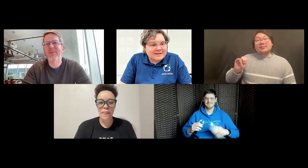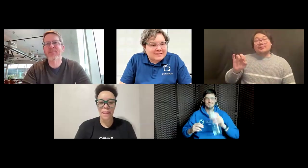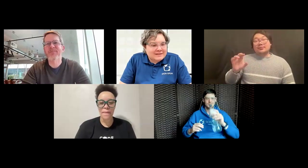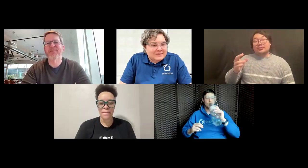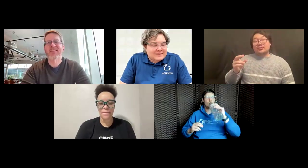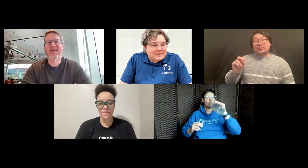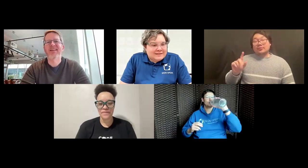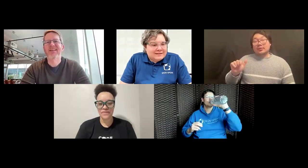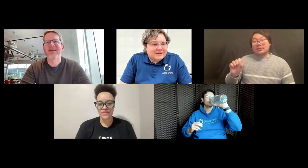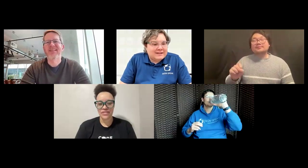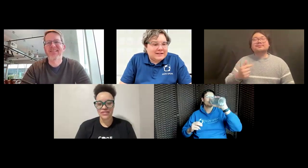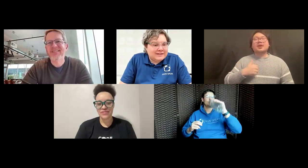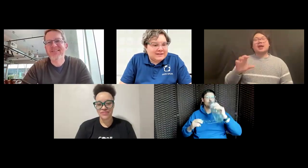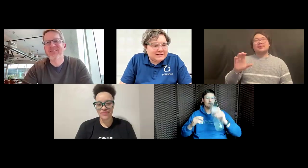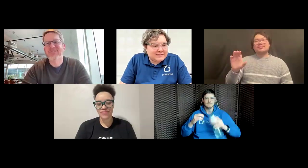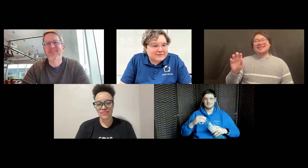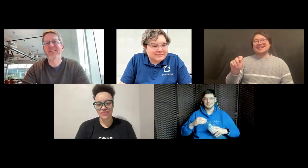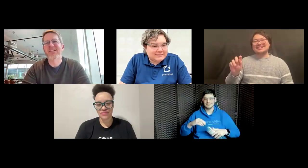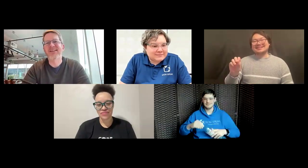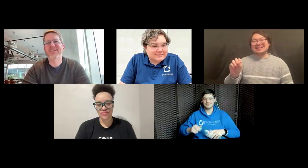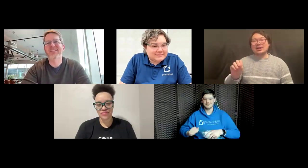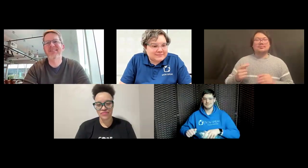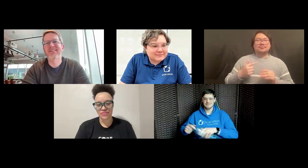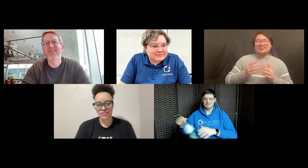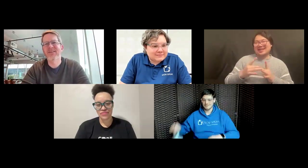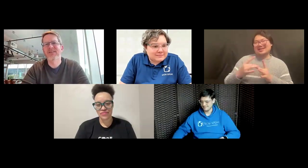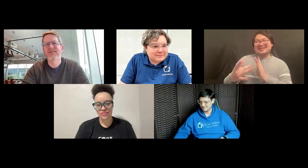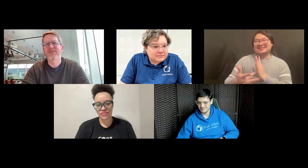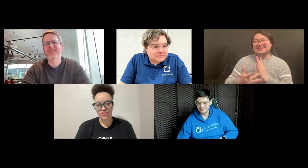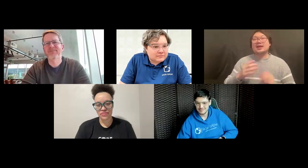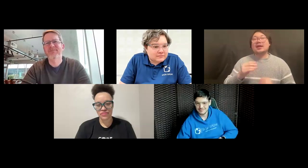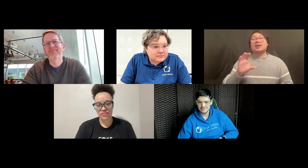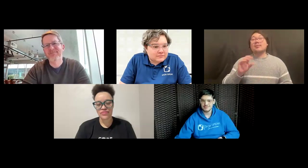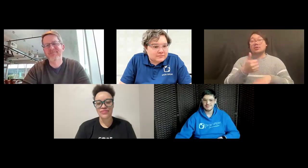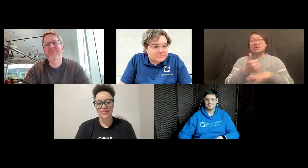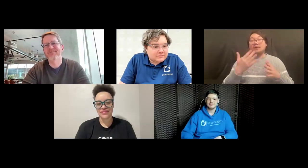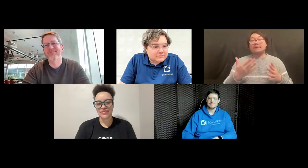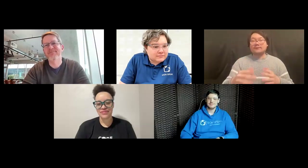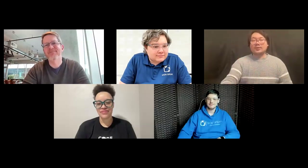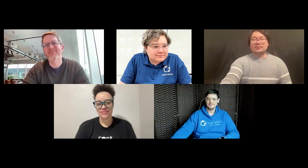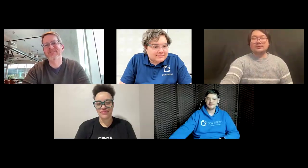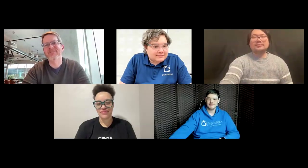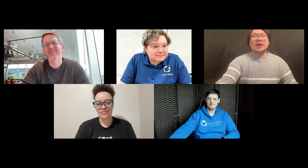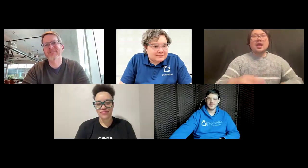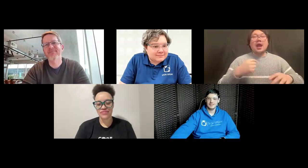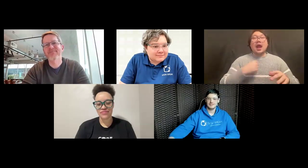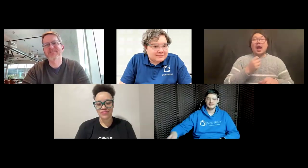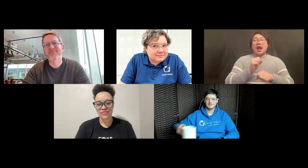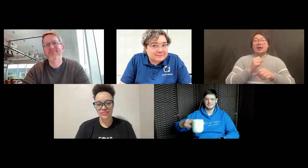So, hi, I am Nicholas. I'm the CNO.